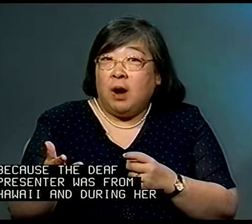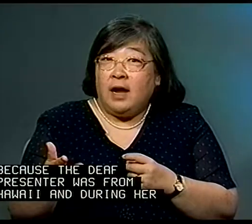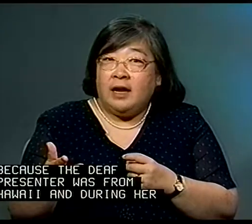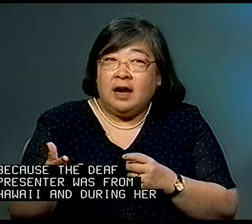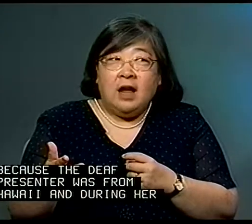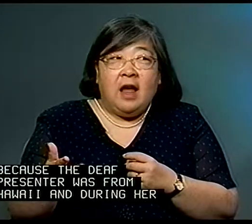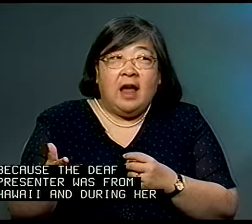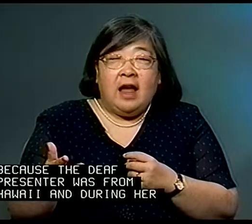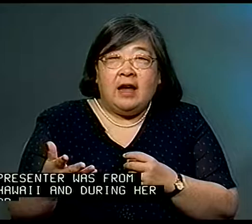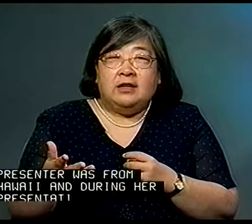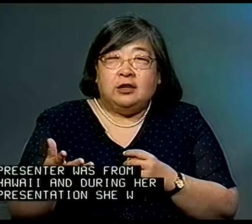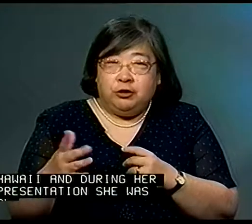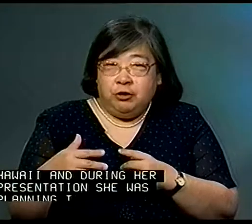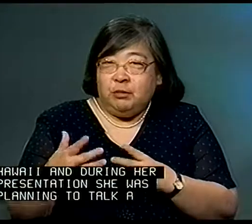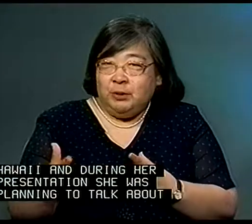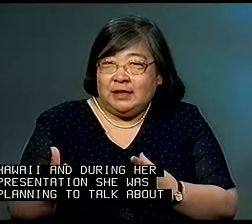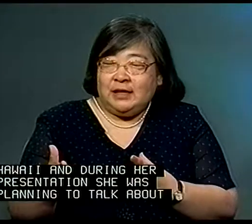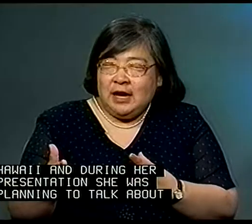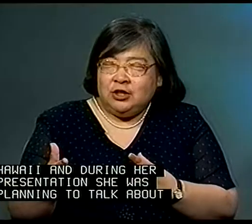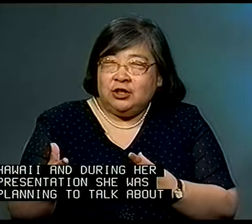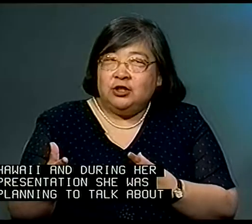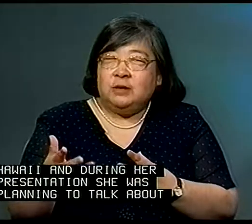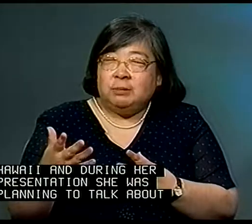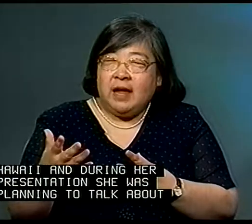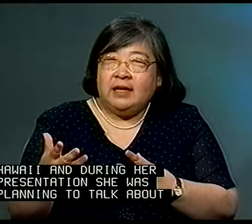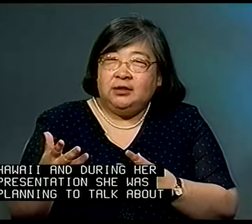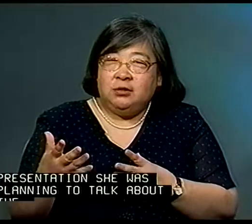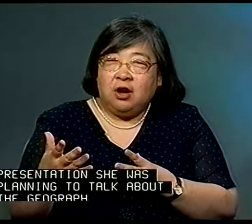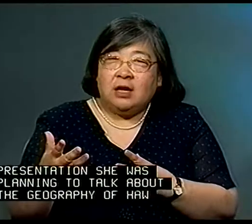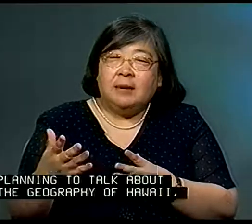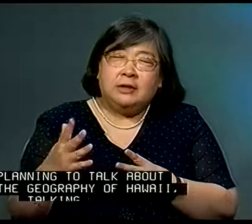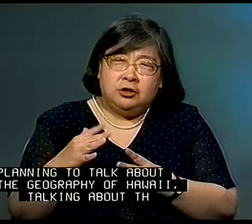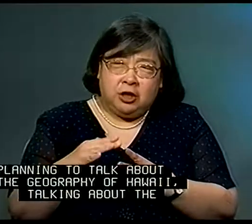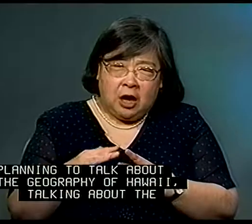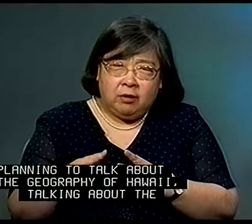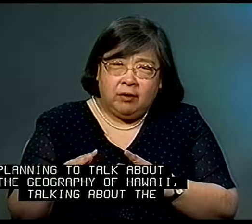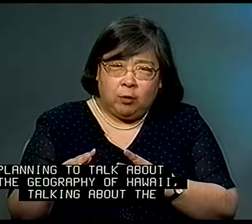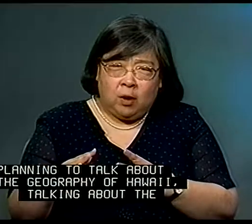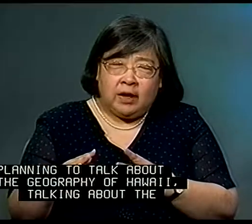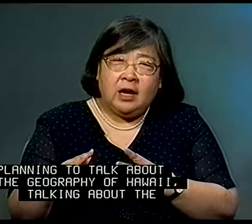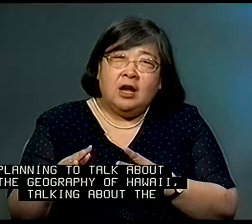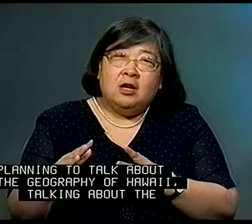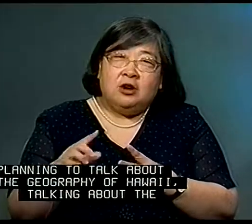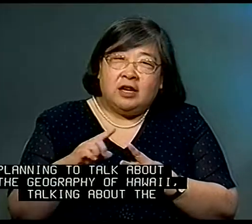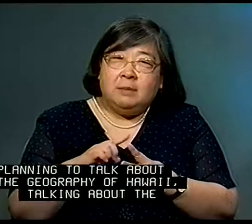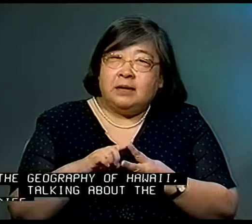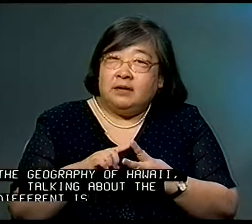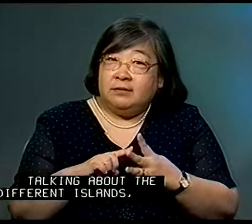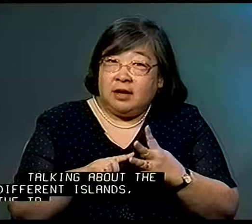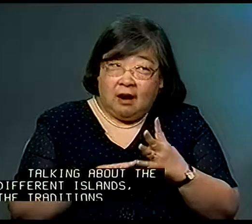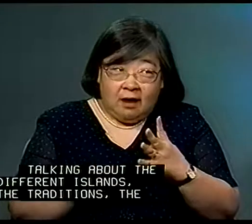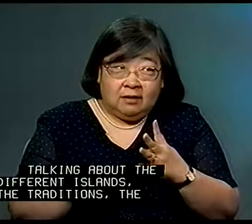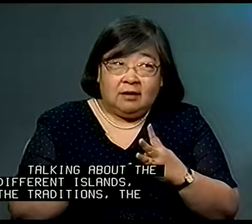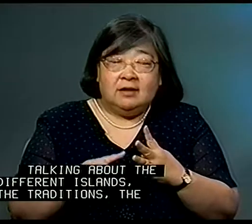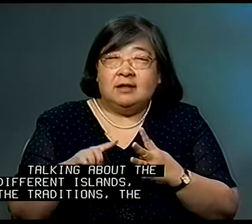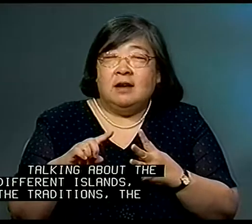Hawaii. And during her presentation, she was planning to talk about the geography of Hawaii, talking about the different islands,